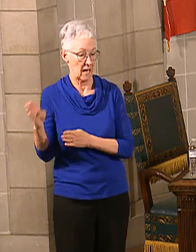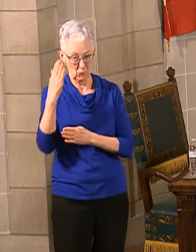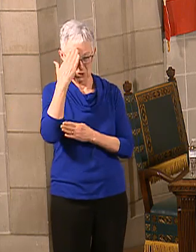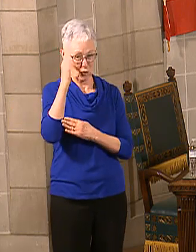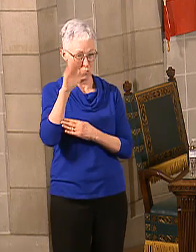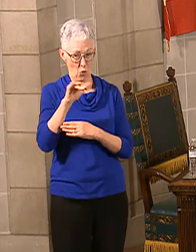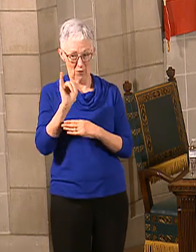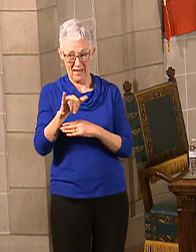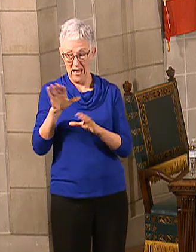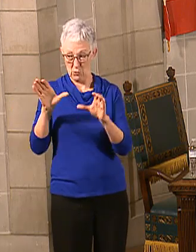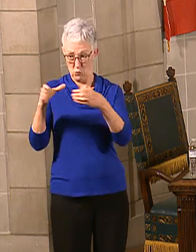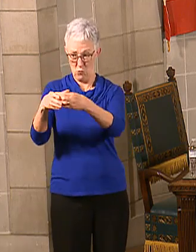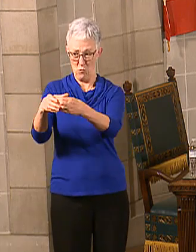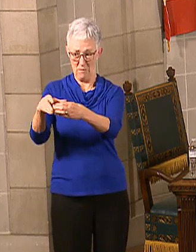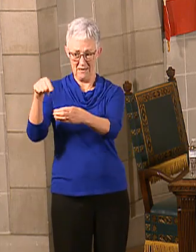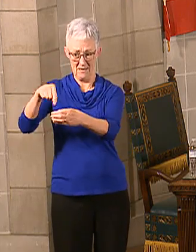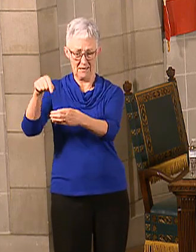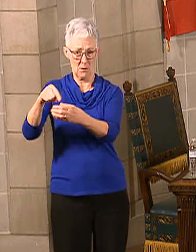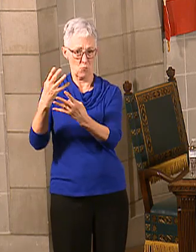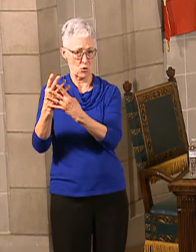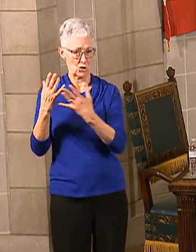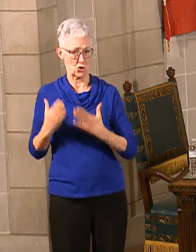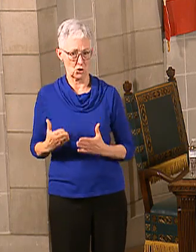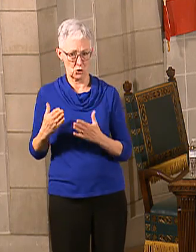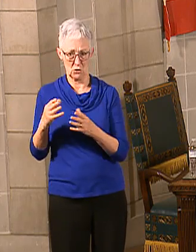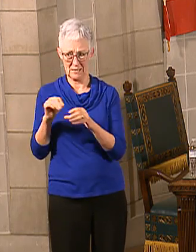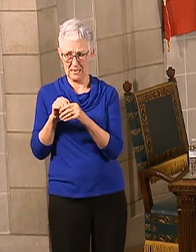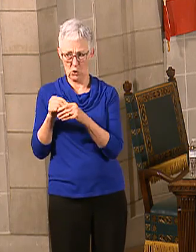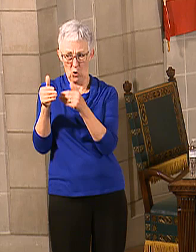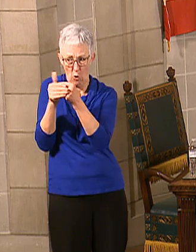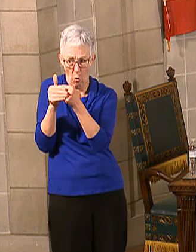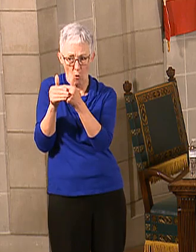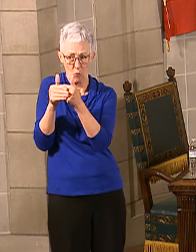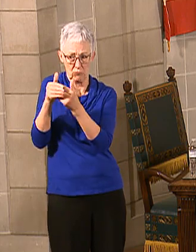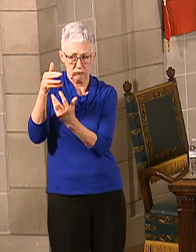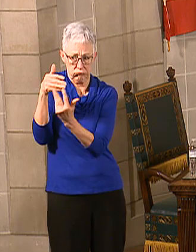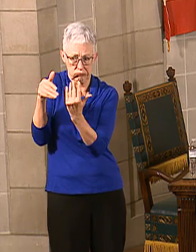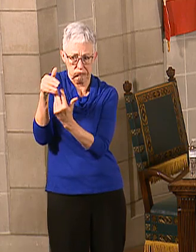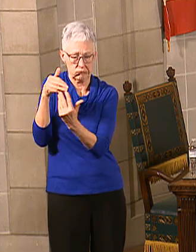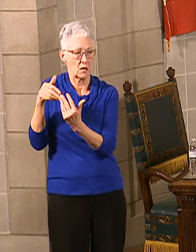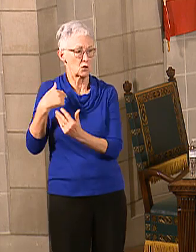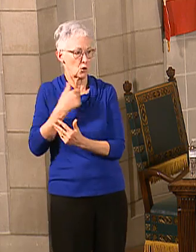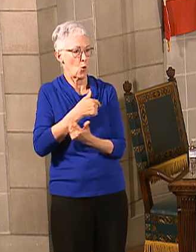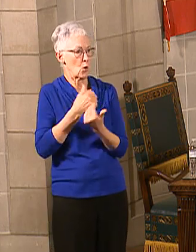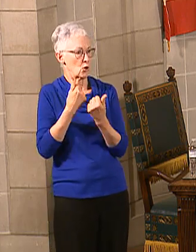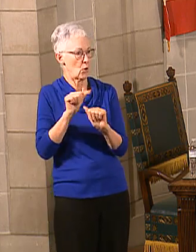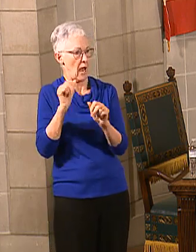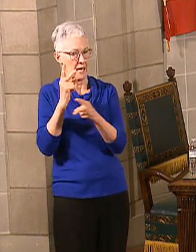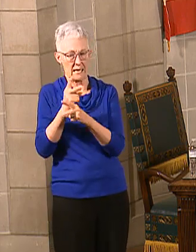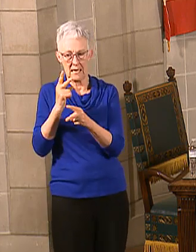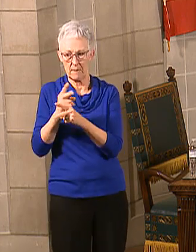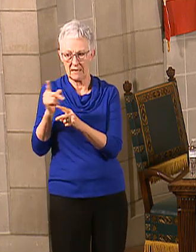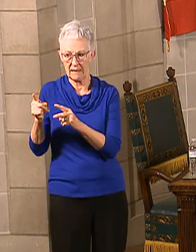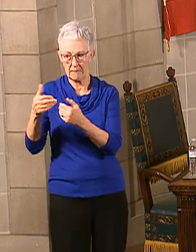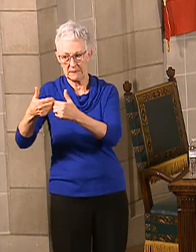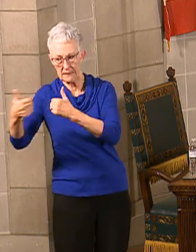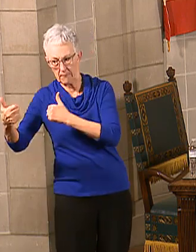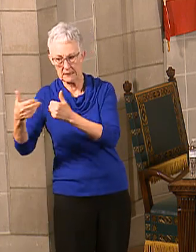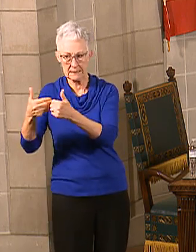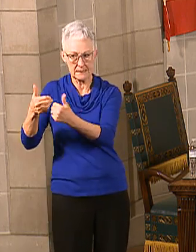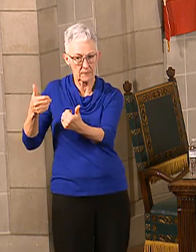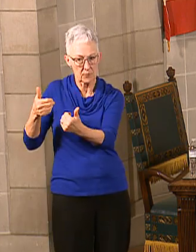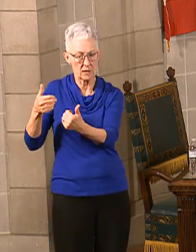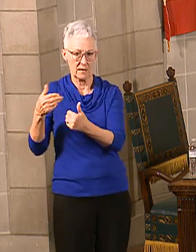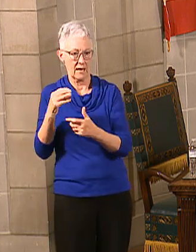population of people that we cannot just let out. So we are taking steps to make sure that we keep them isolated and away from other folks so that the virus doesn't